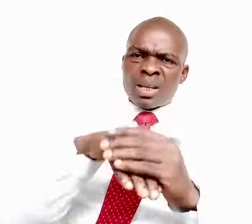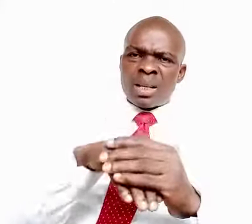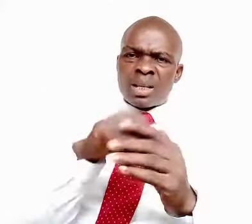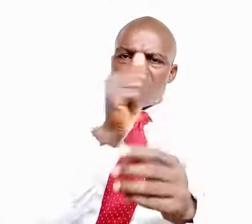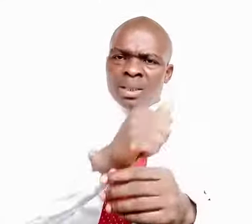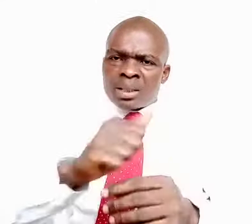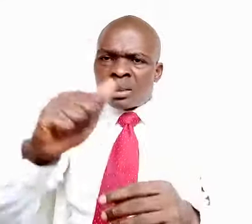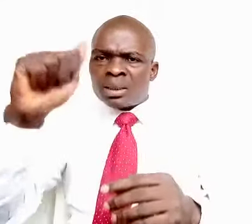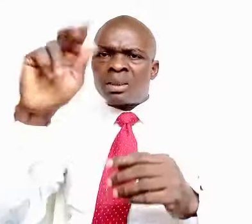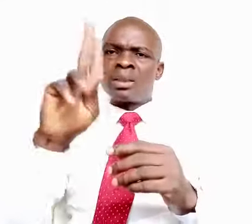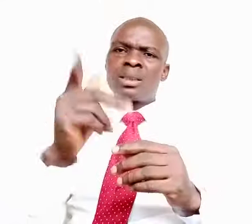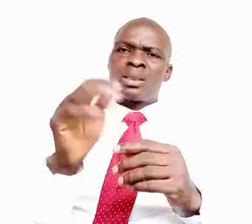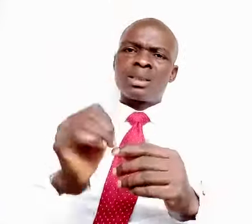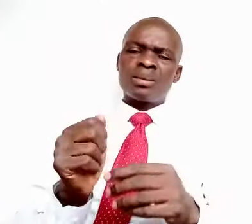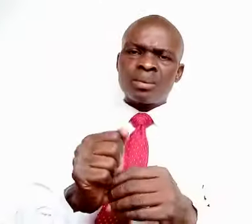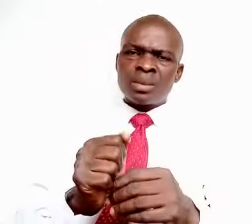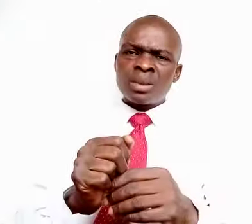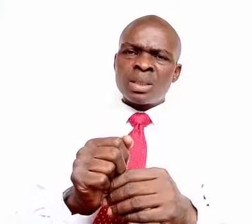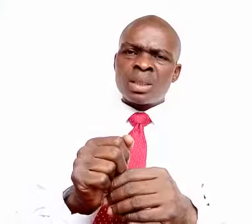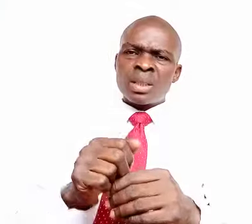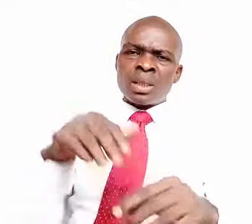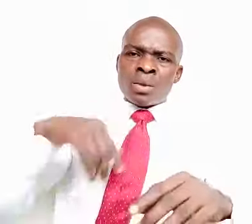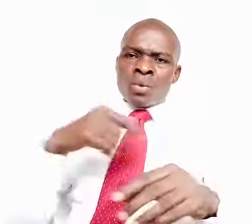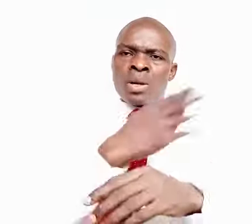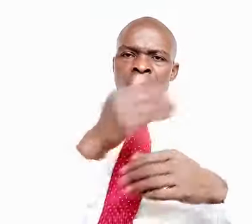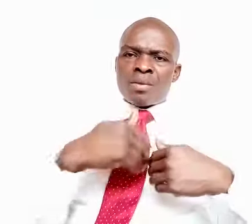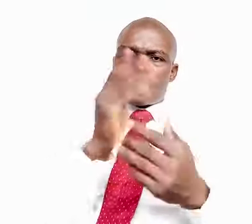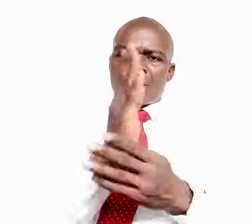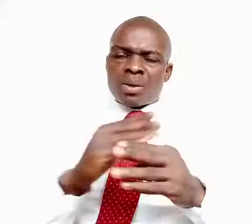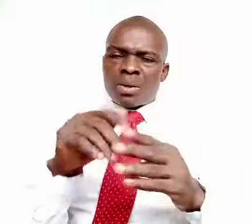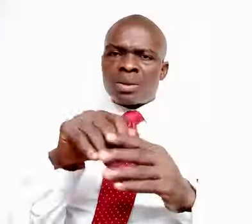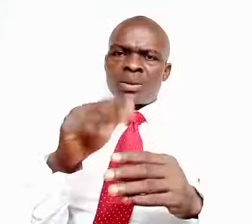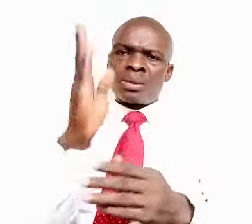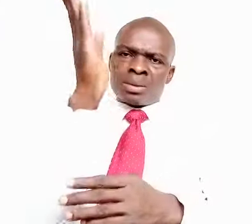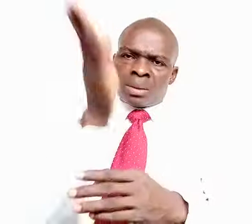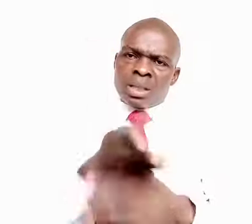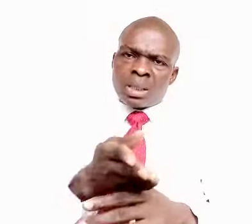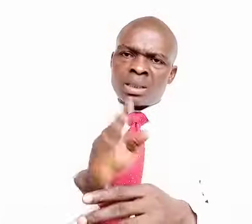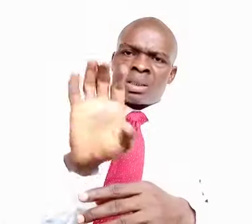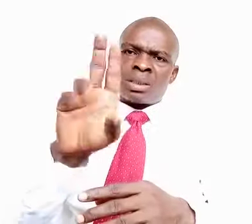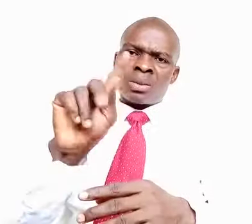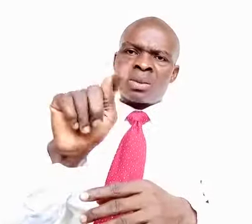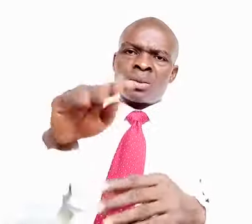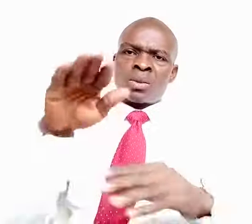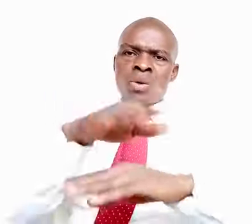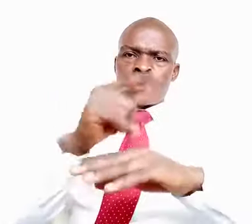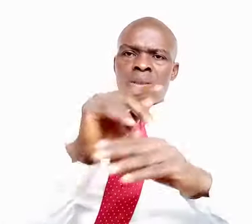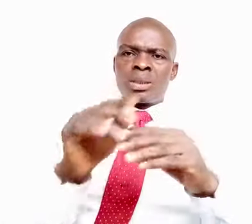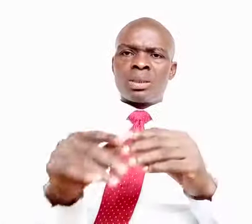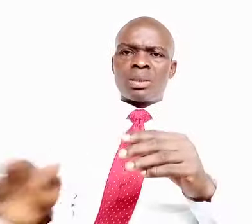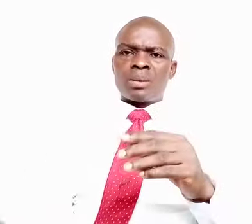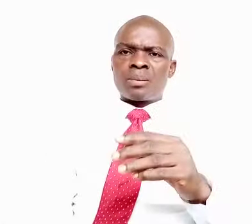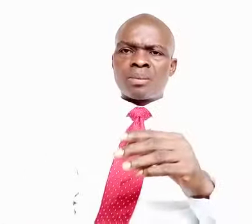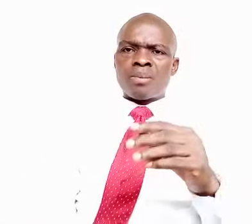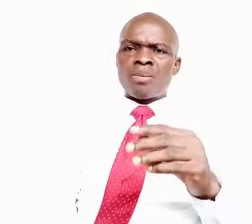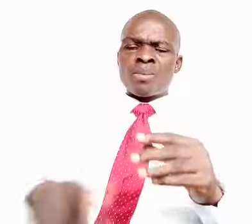kitchen. He had a cut / cut on his leg. The man lives in a